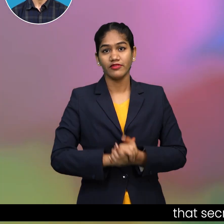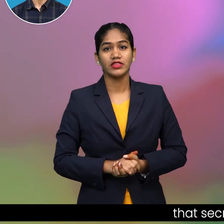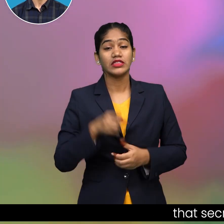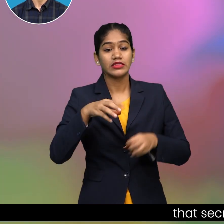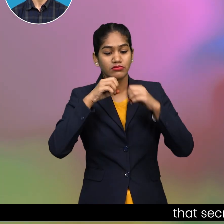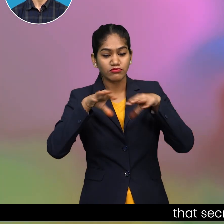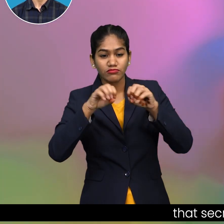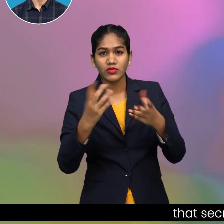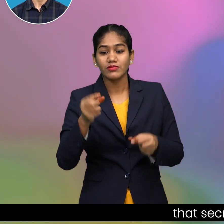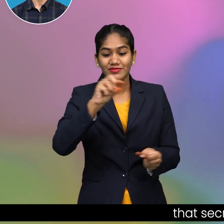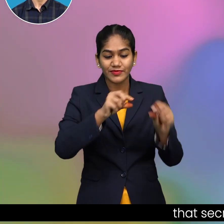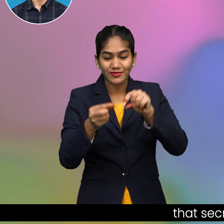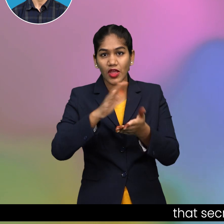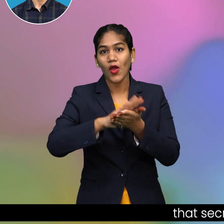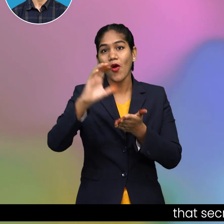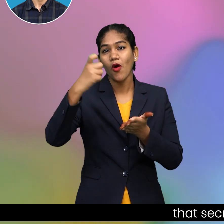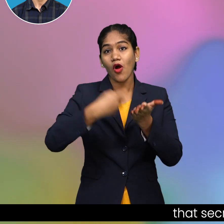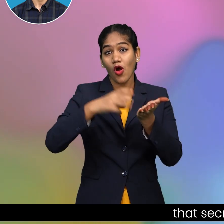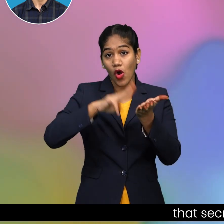secretes hormones.